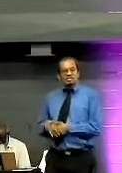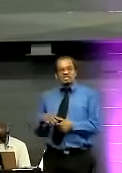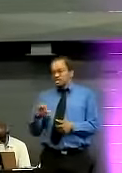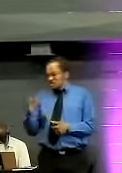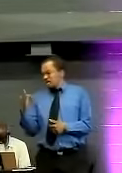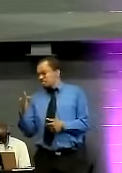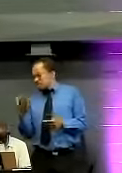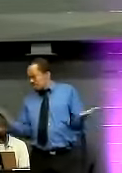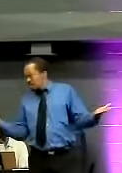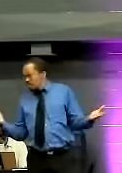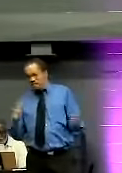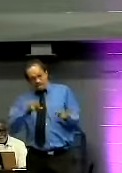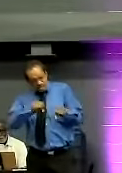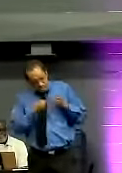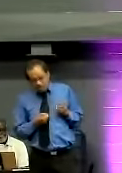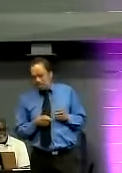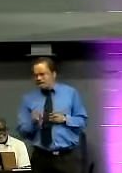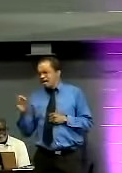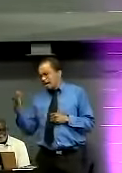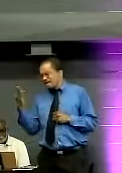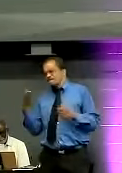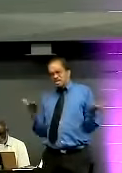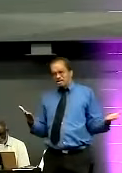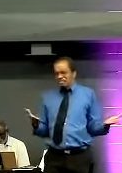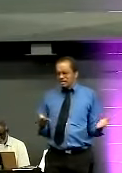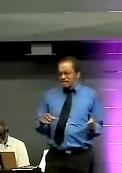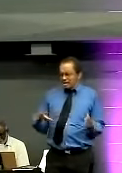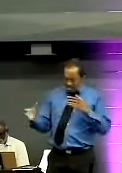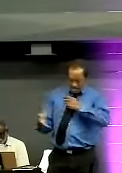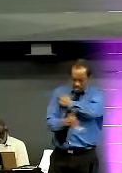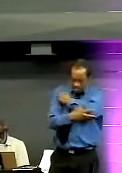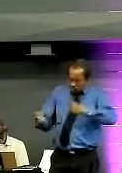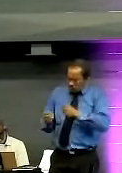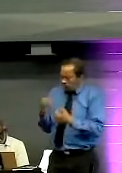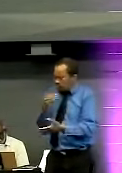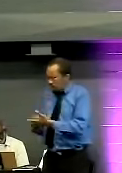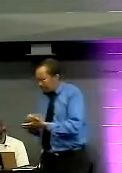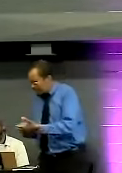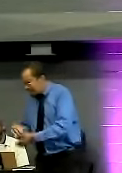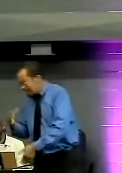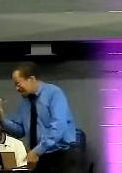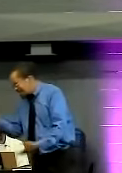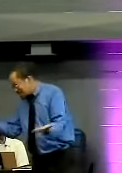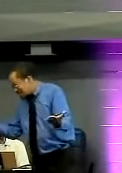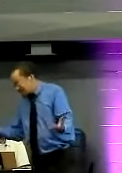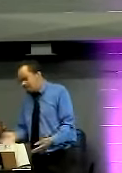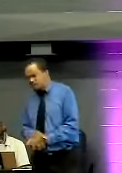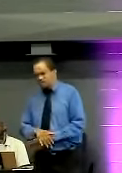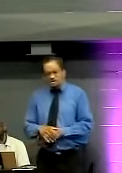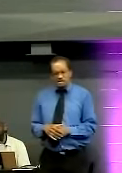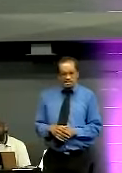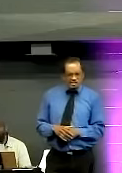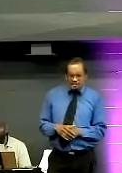they broke your heart. Forgive them. Yeah, they stole your money. Yeah, they swindled you and manipulated you. Forgive them.